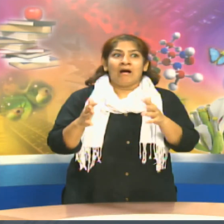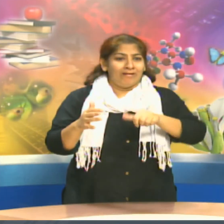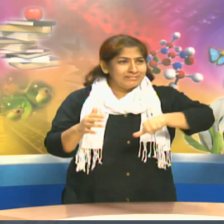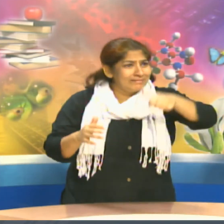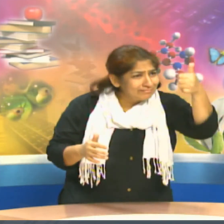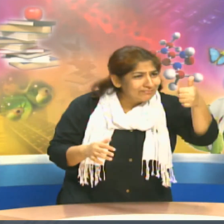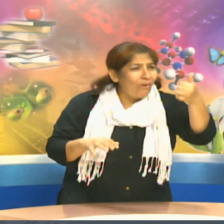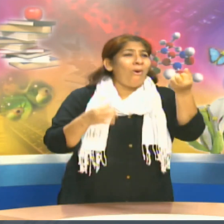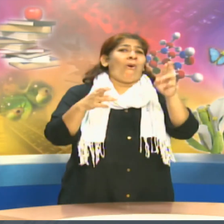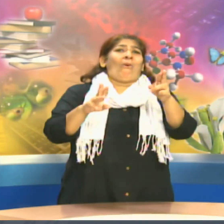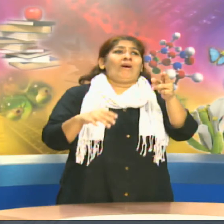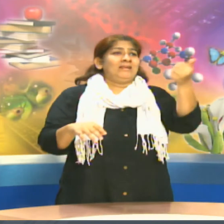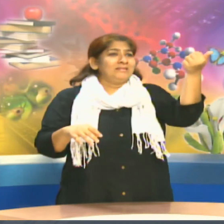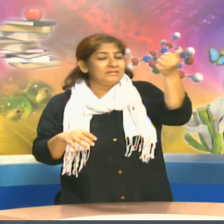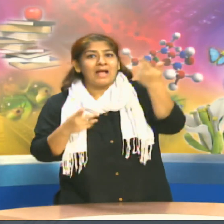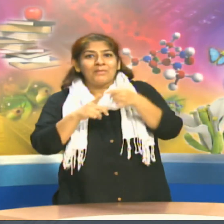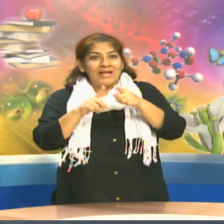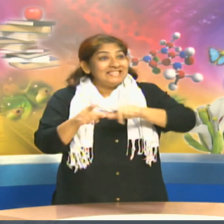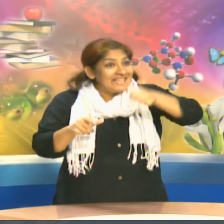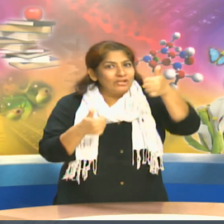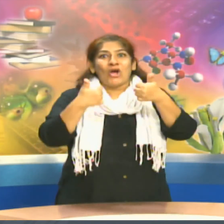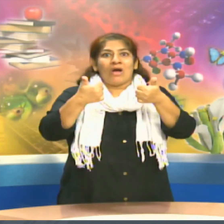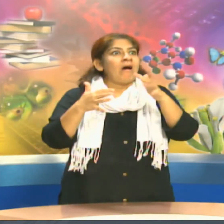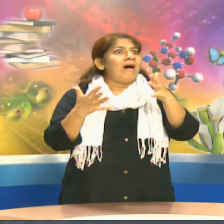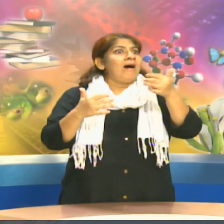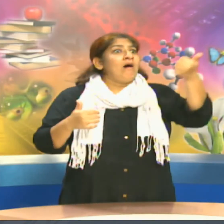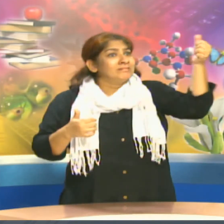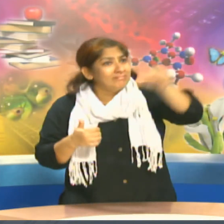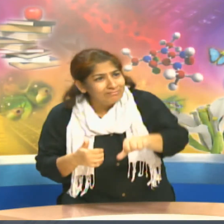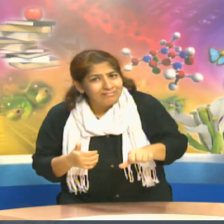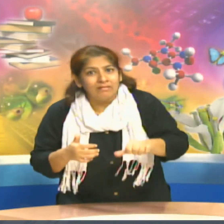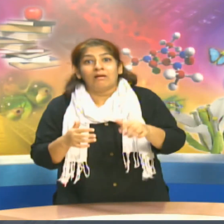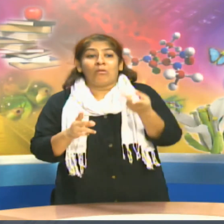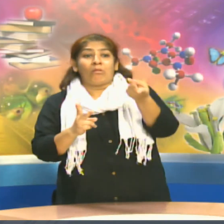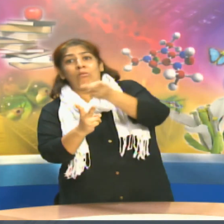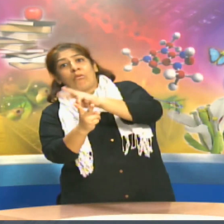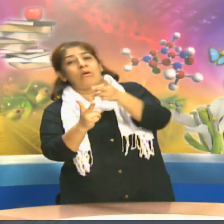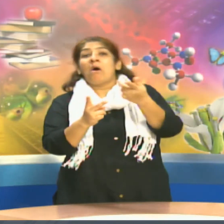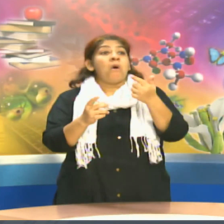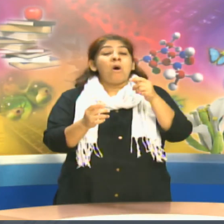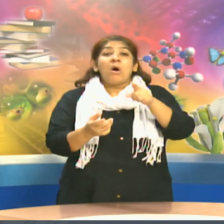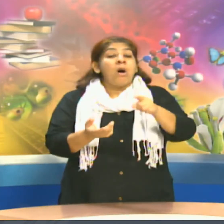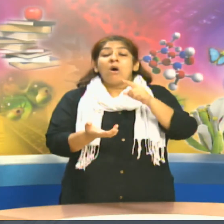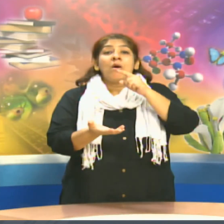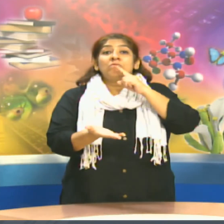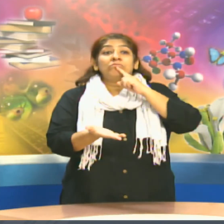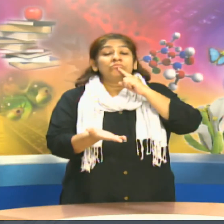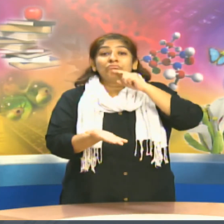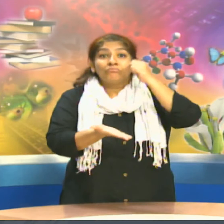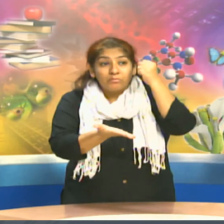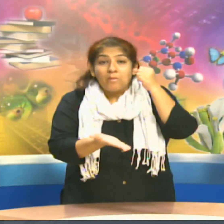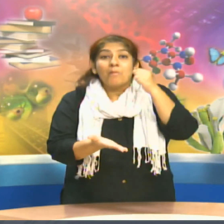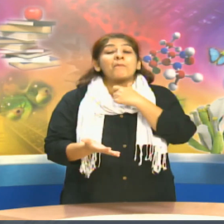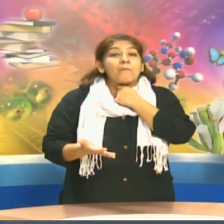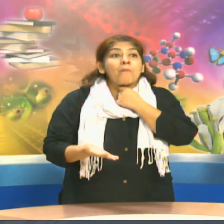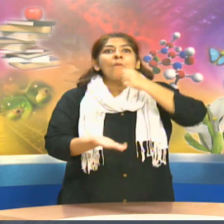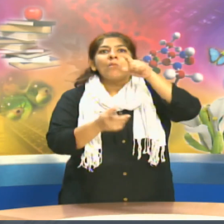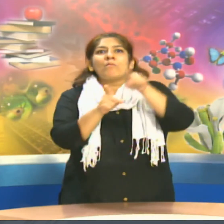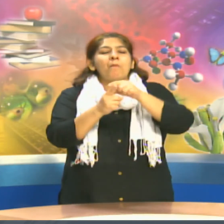is really not easy or not predict, it is not easy to predict what will be the outcome of this planning.